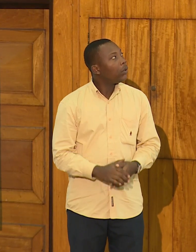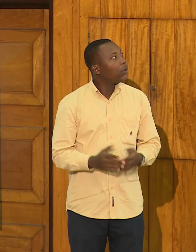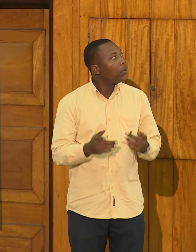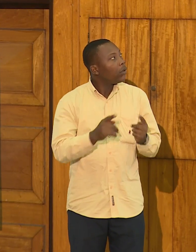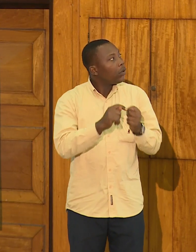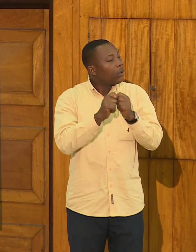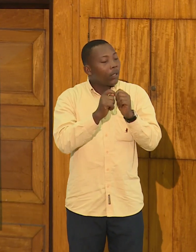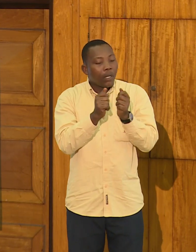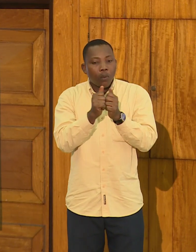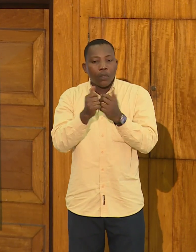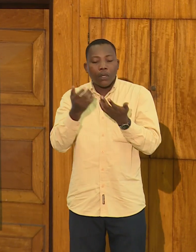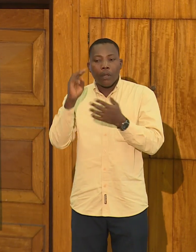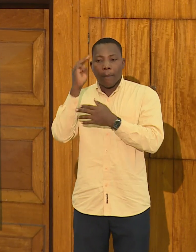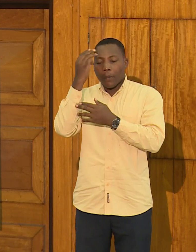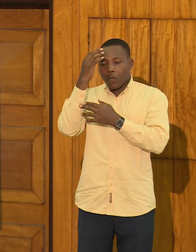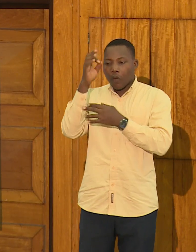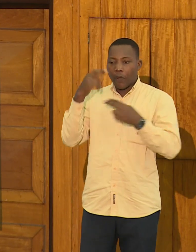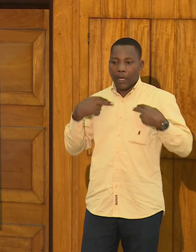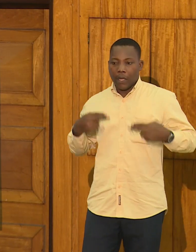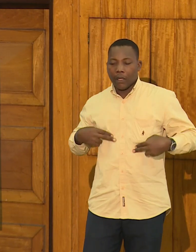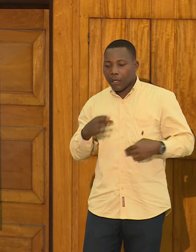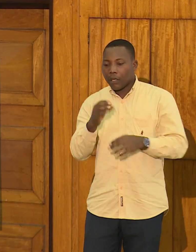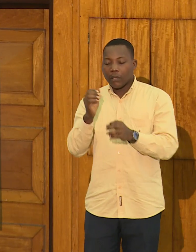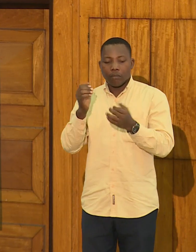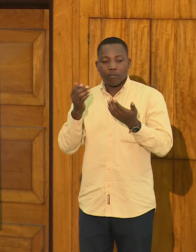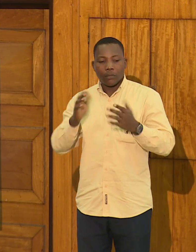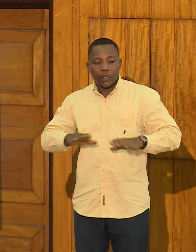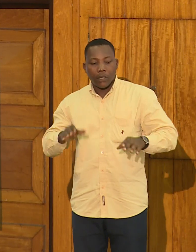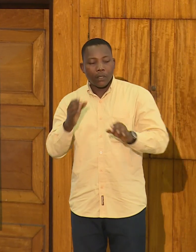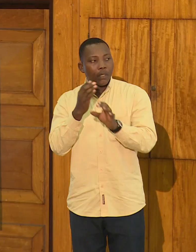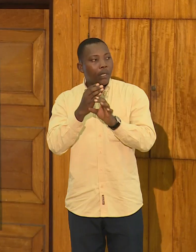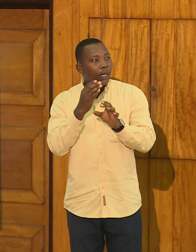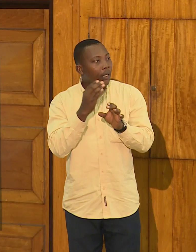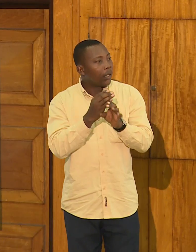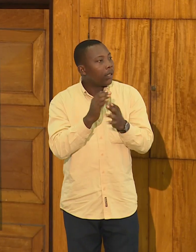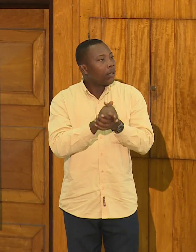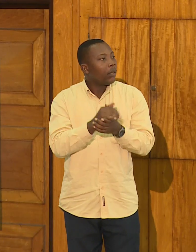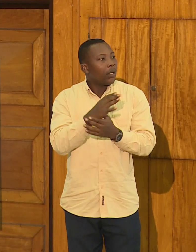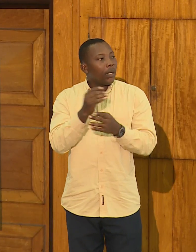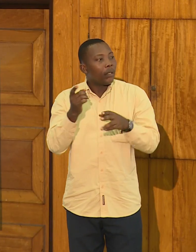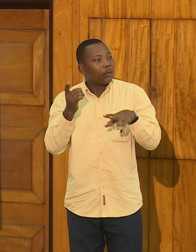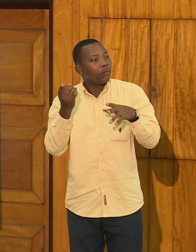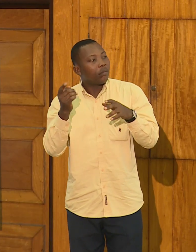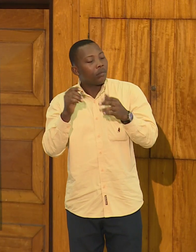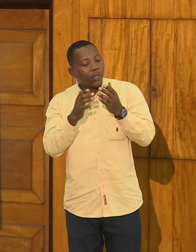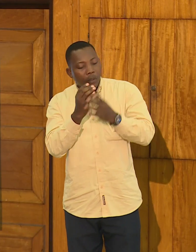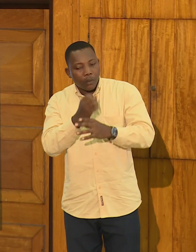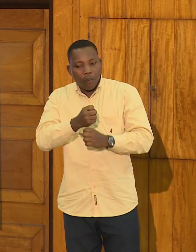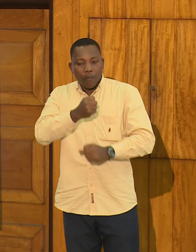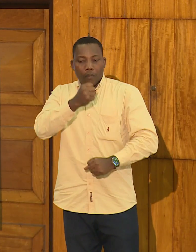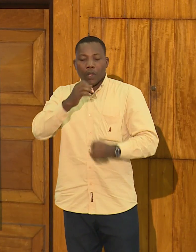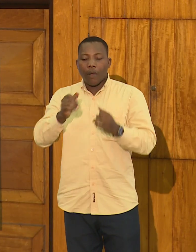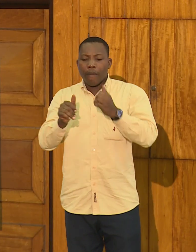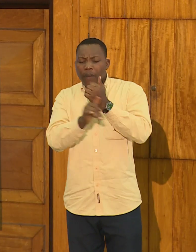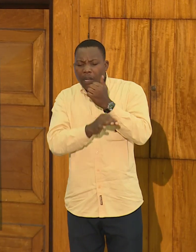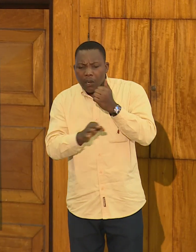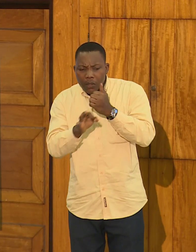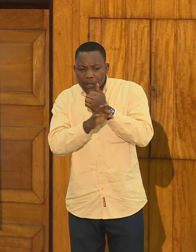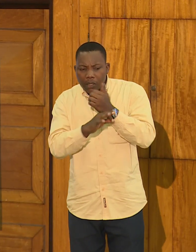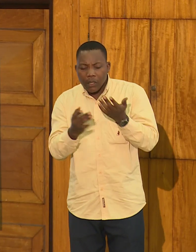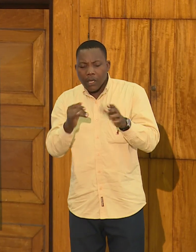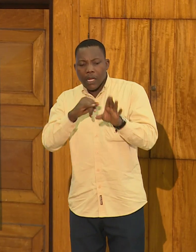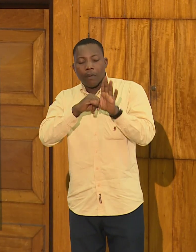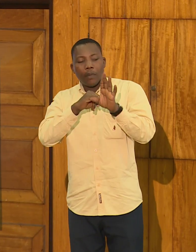together with the Ministry of Health and Childcare, the National AIDS Council and AIDS Health Foundation implemented an innovative